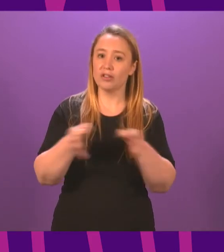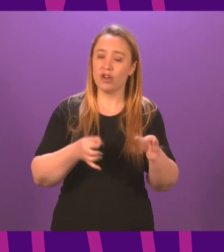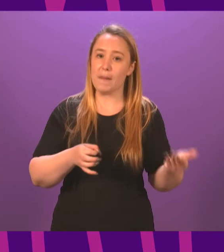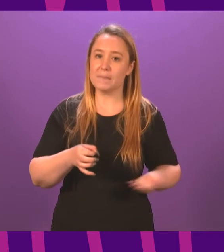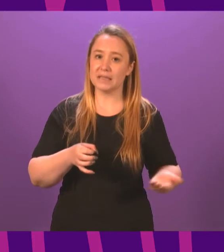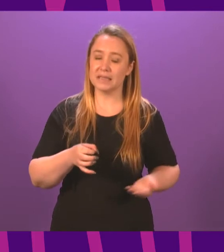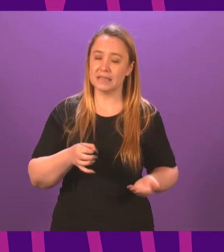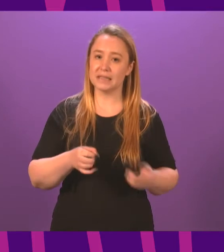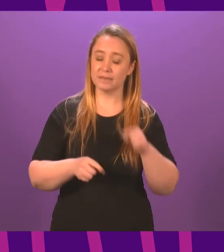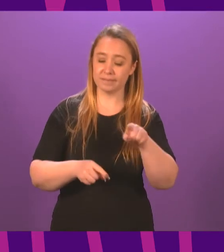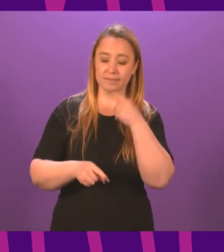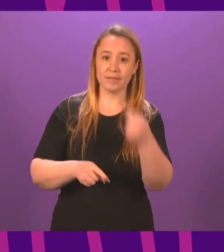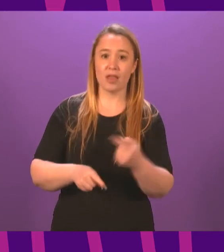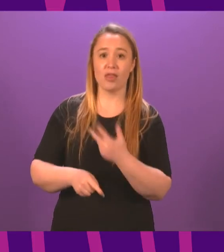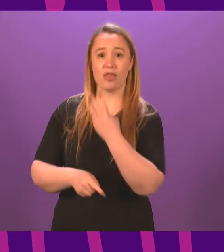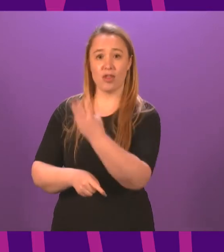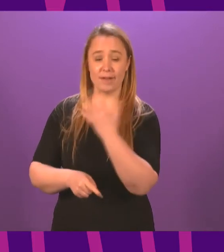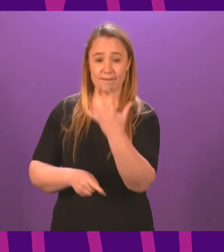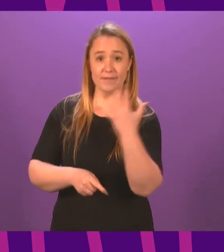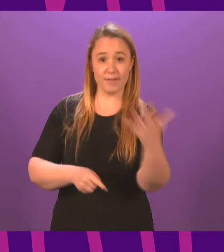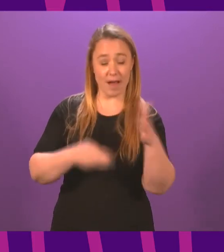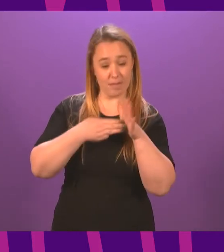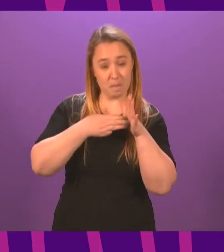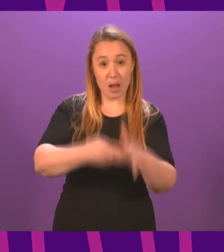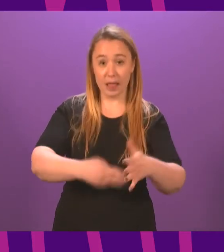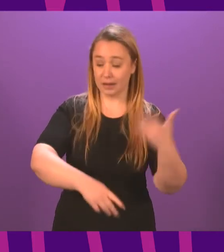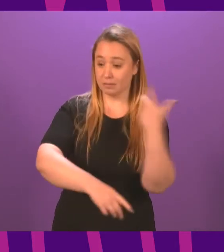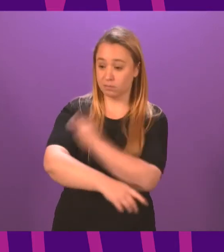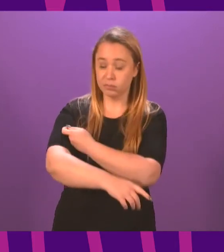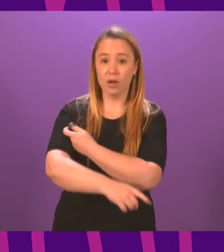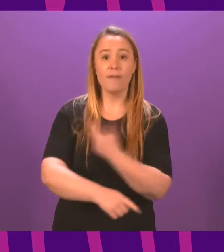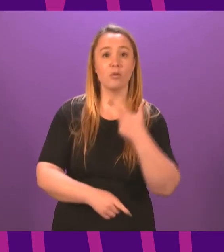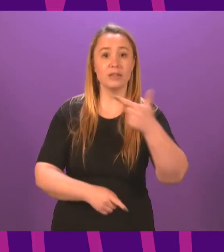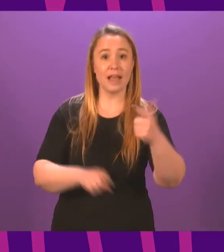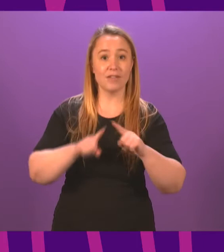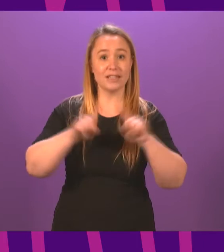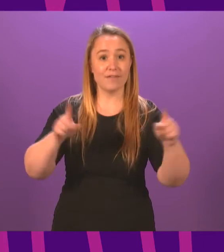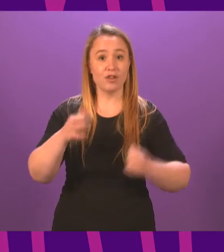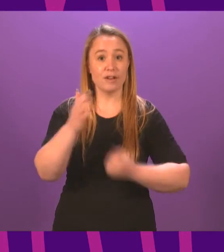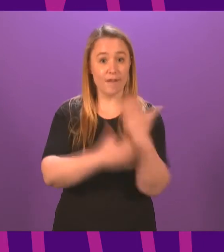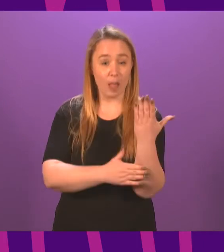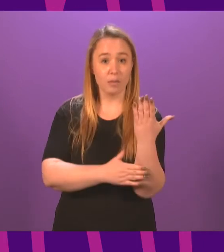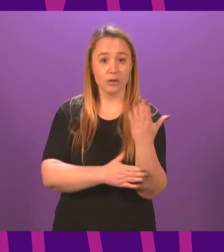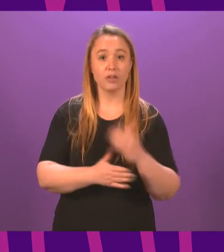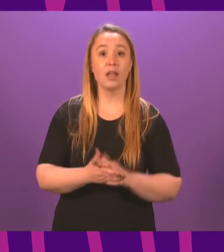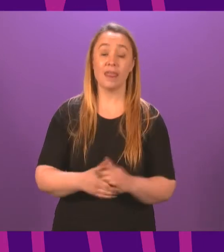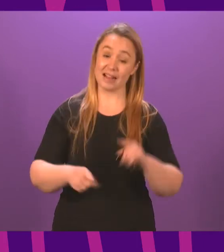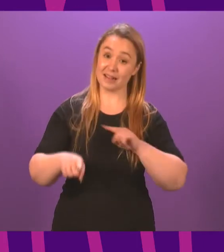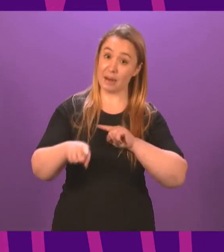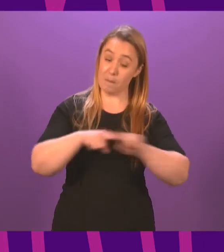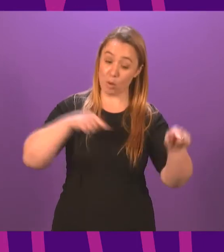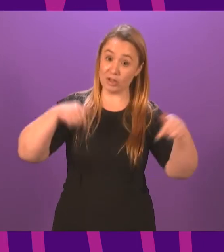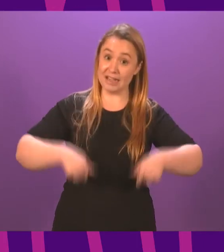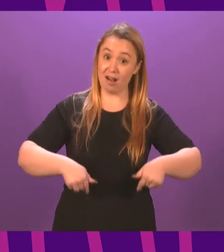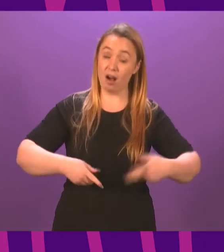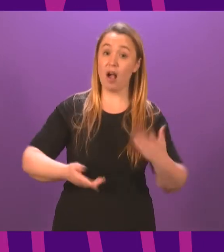access to 355 million doses from 7 different vaccine developers, more per head than almost any other country. And we